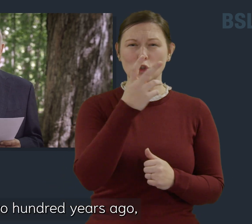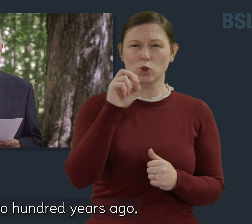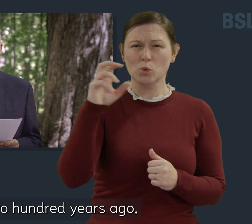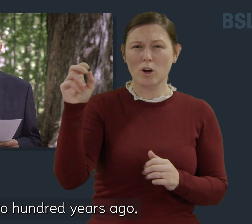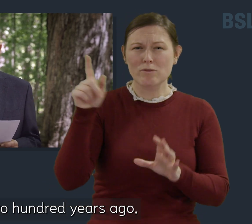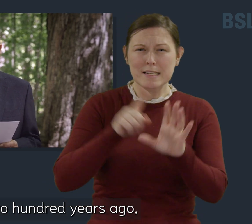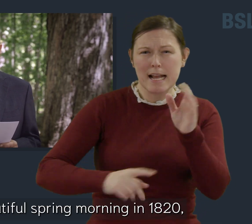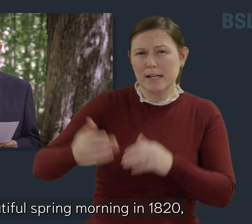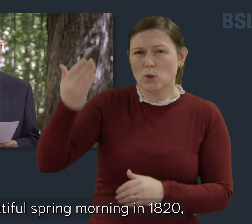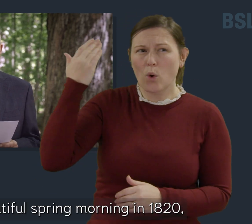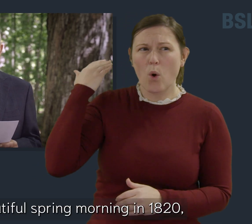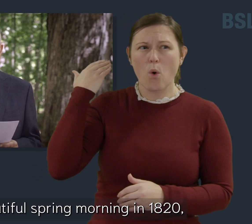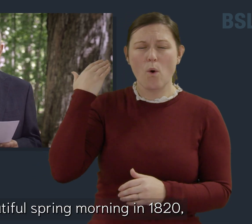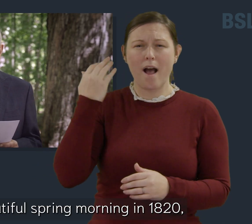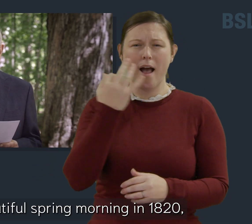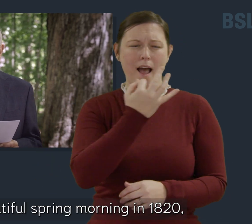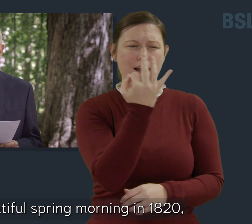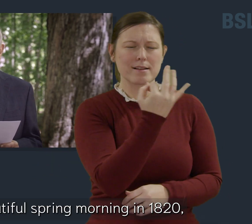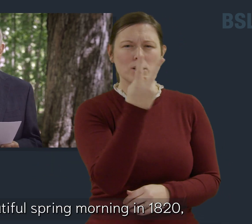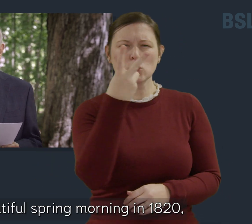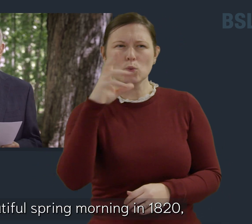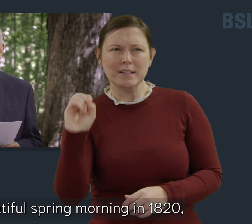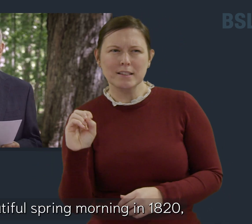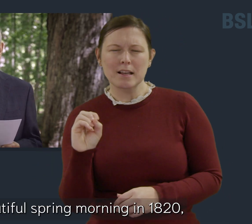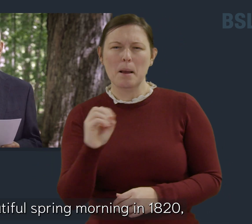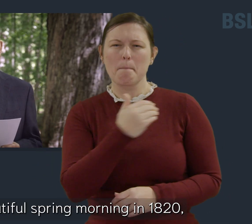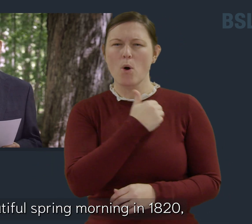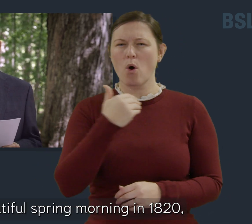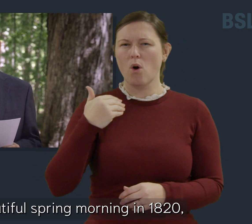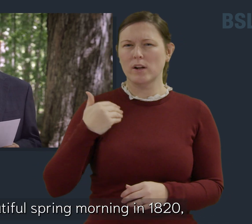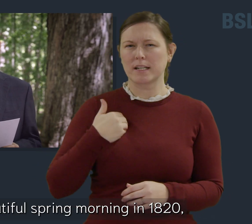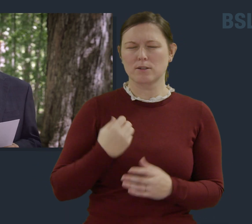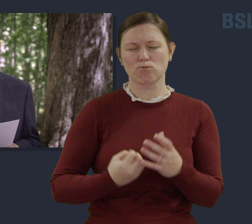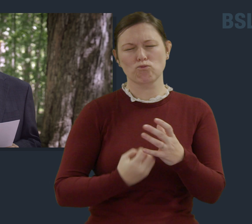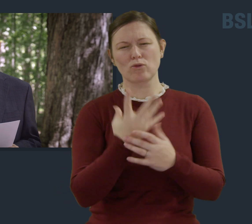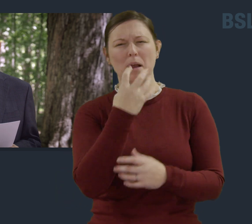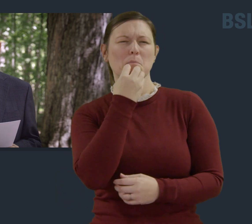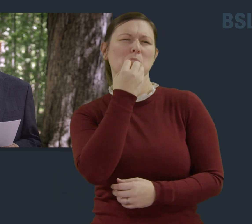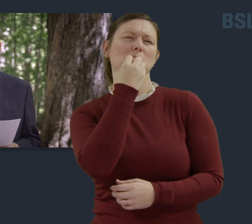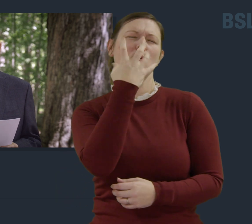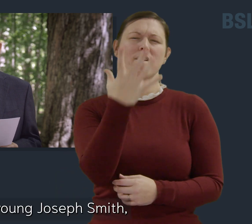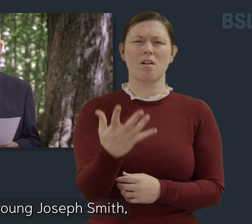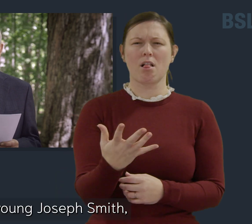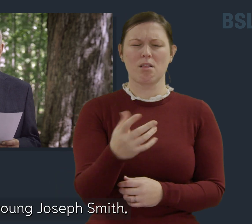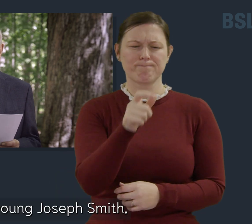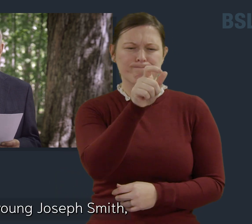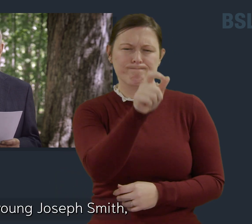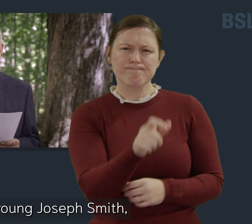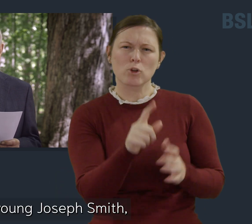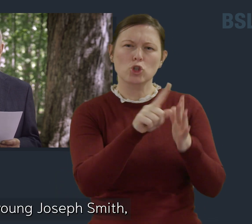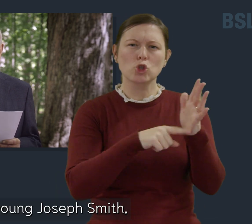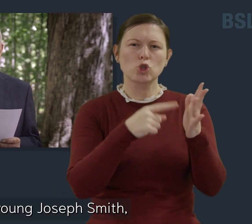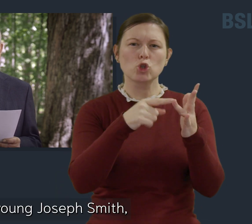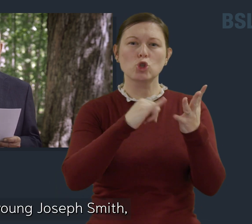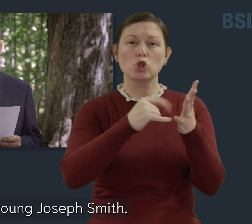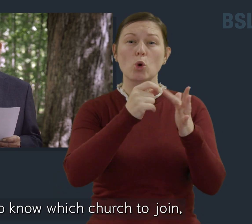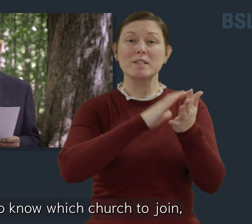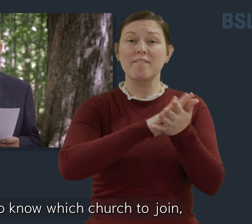200 years ago, on a beautiful spring morning in 1820, young Joseph